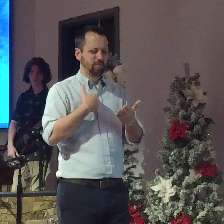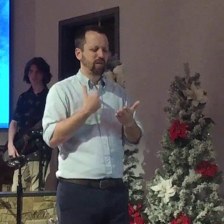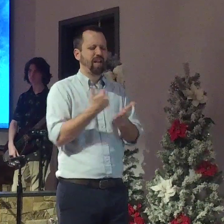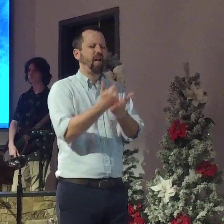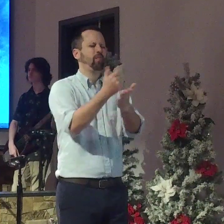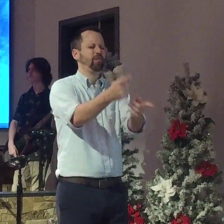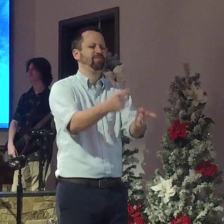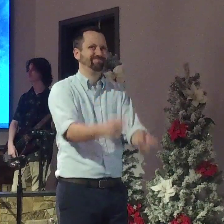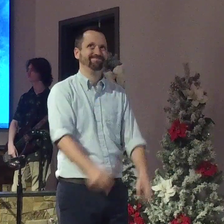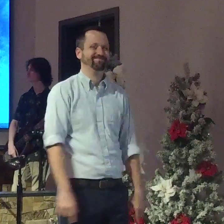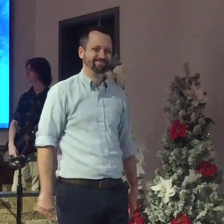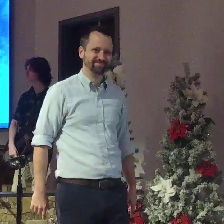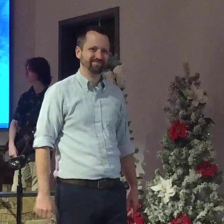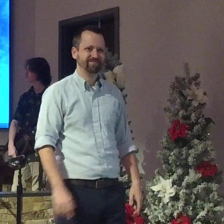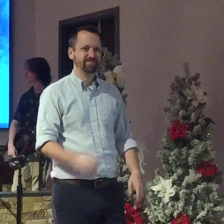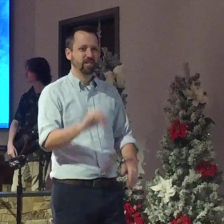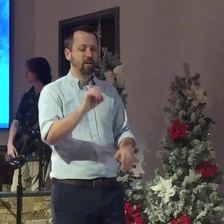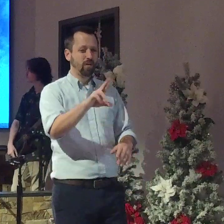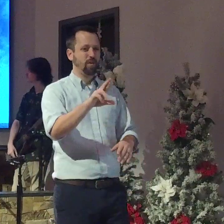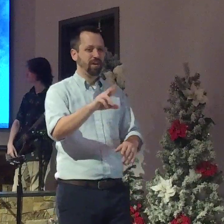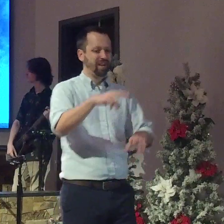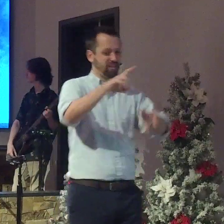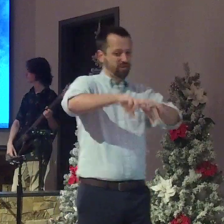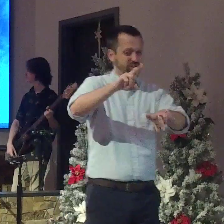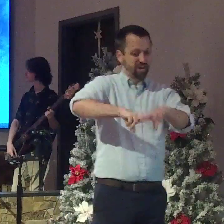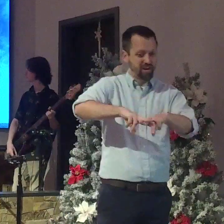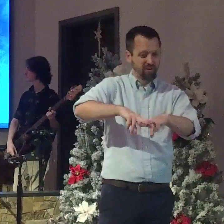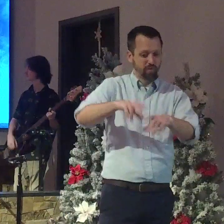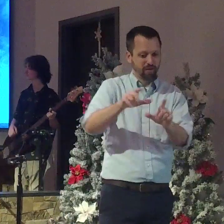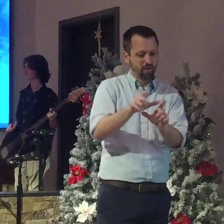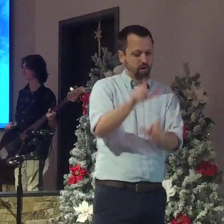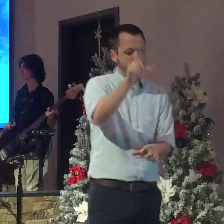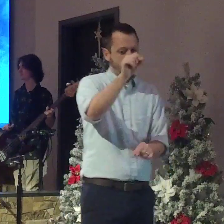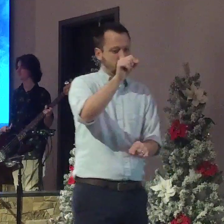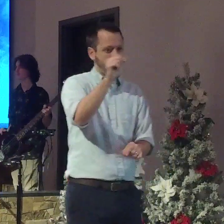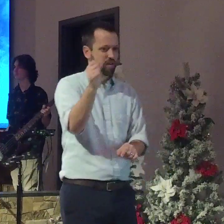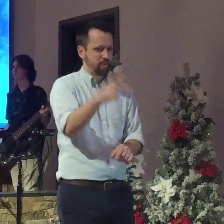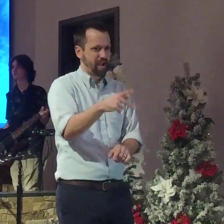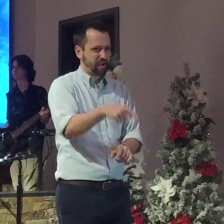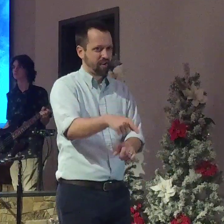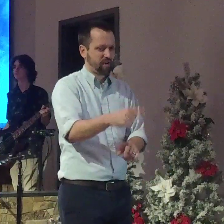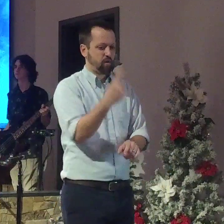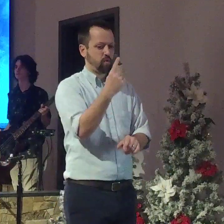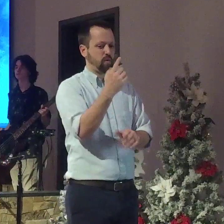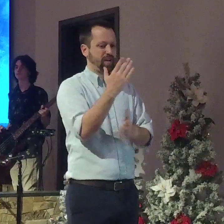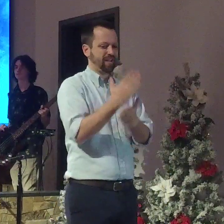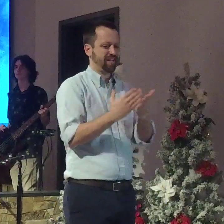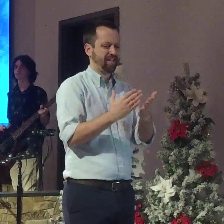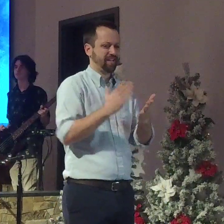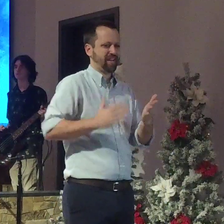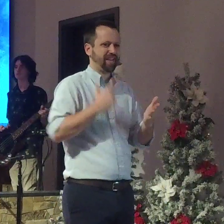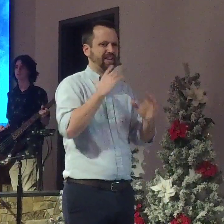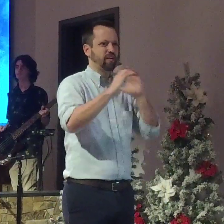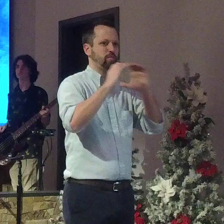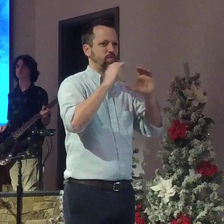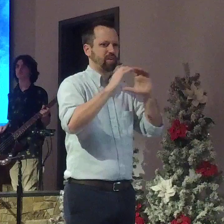sinner. I know that I need a Savior. And I thank you for dying for me on the